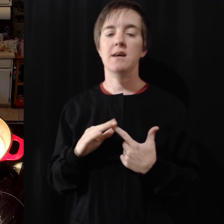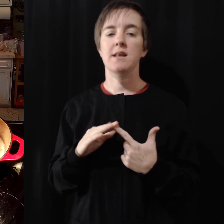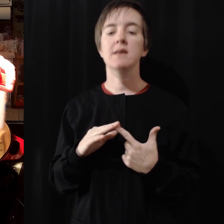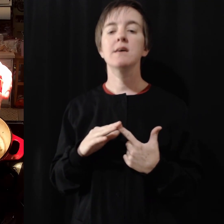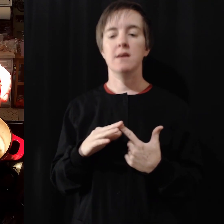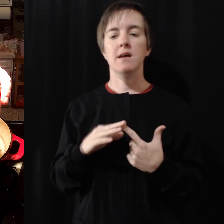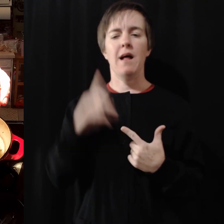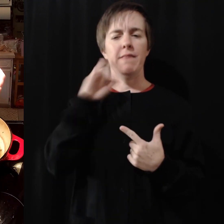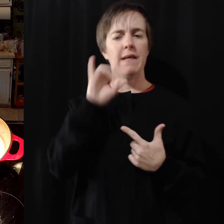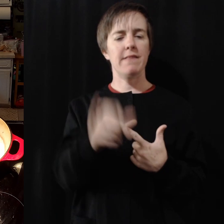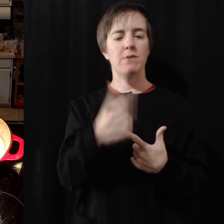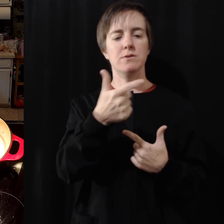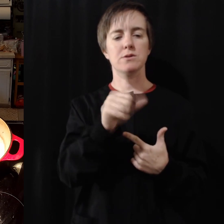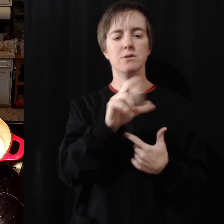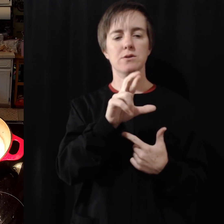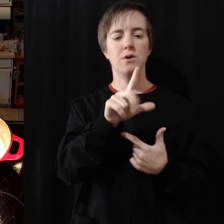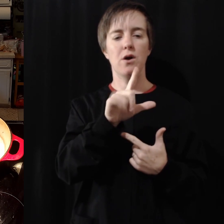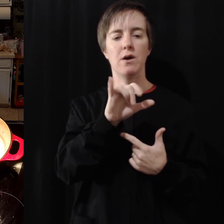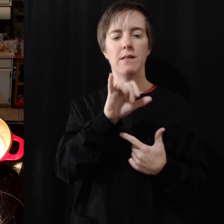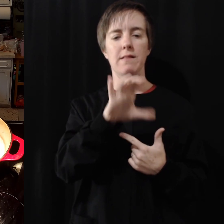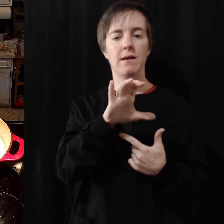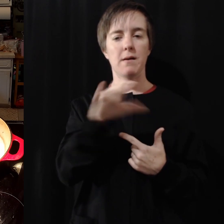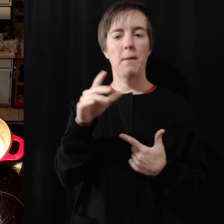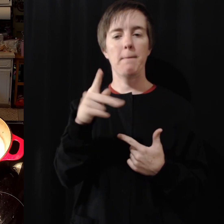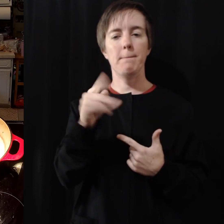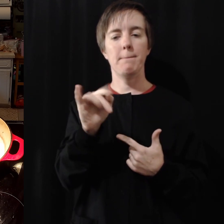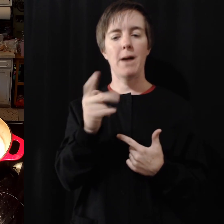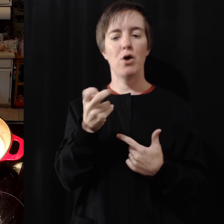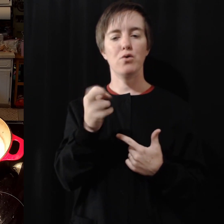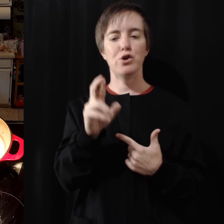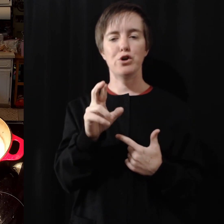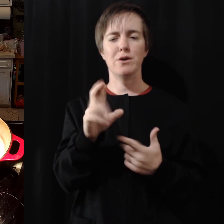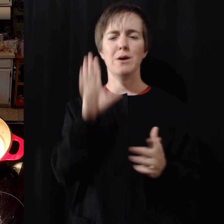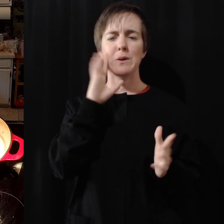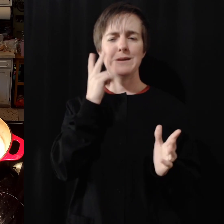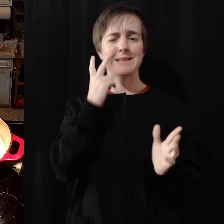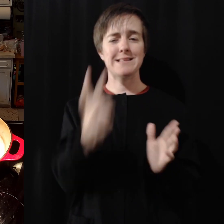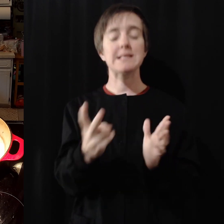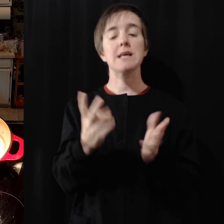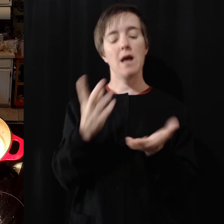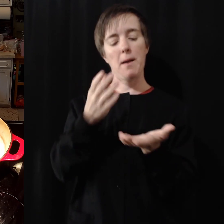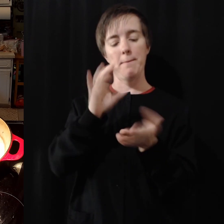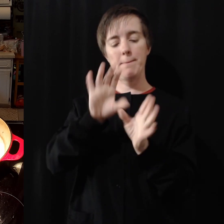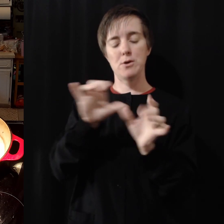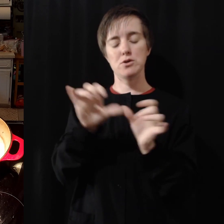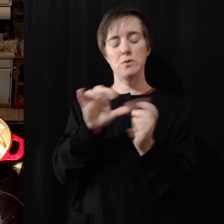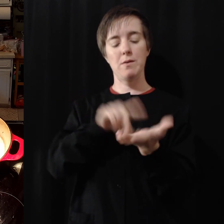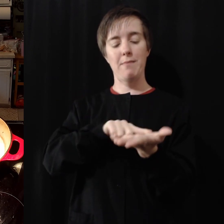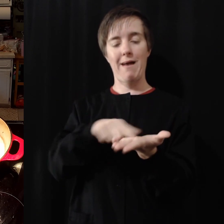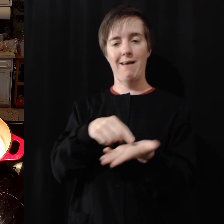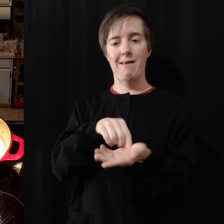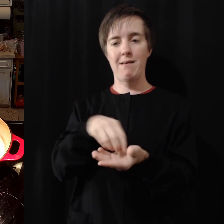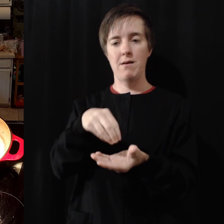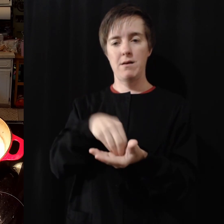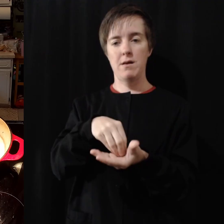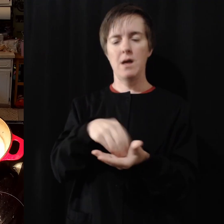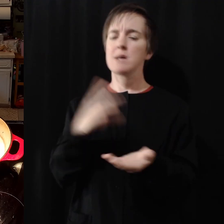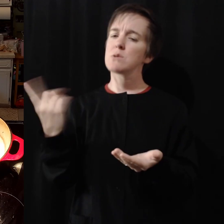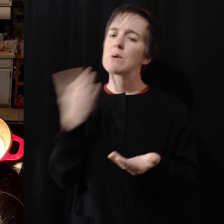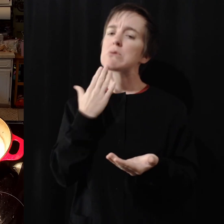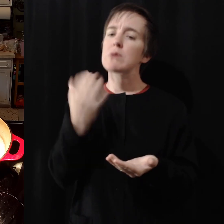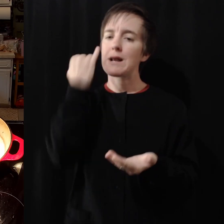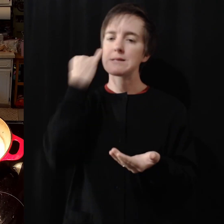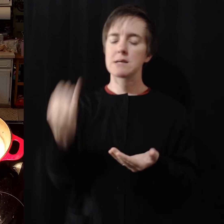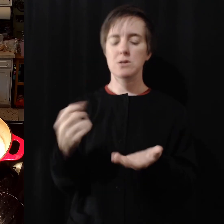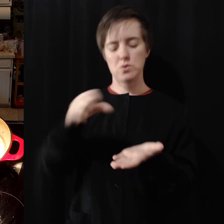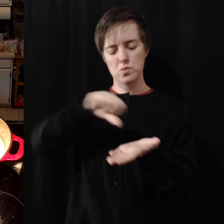here's I think that was the garlic powder. And you'll see sometimes I measure with my hand. It's always a good idea to get